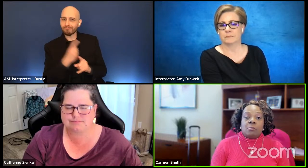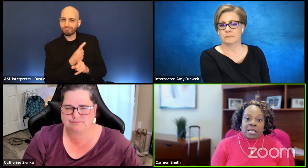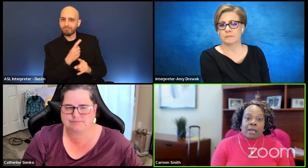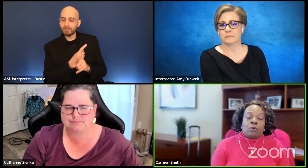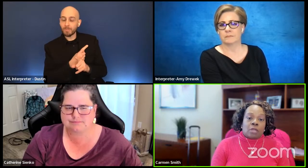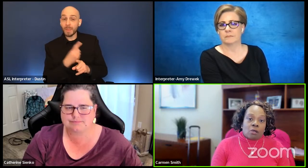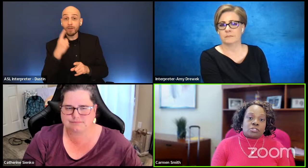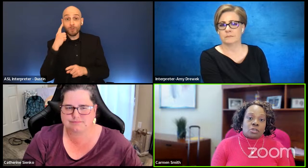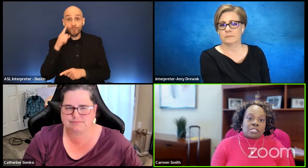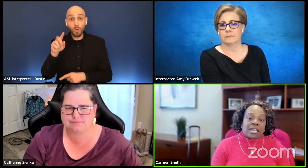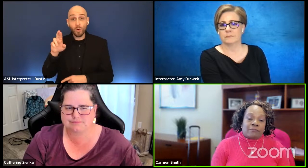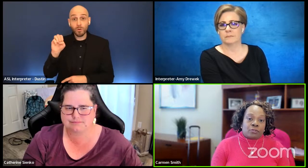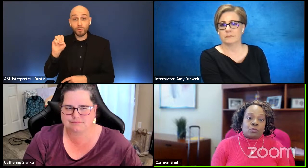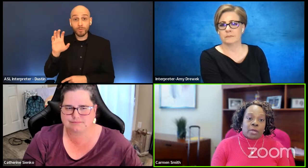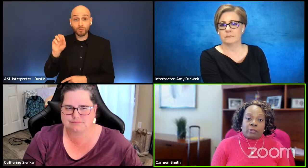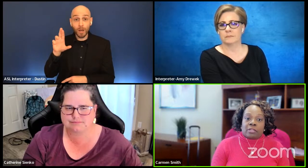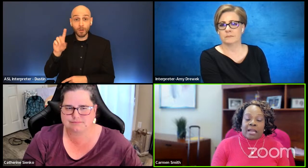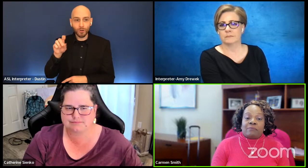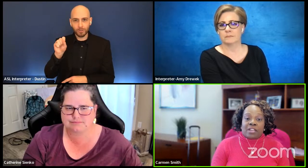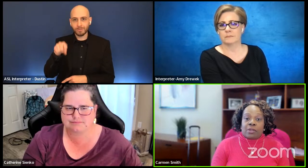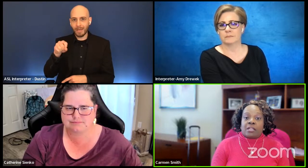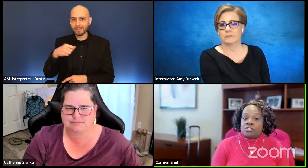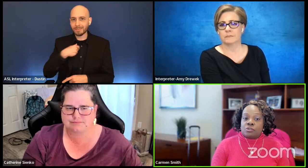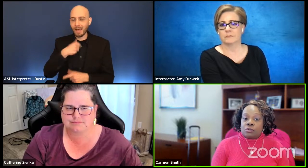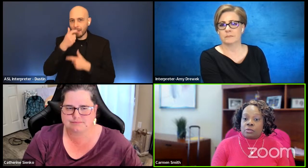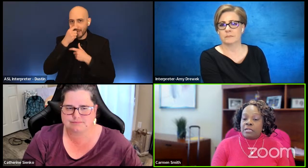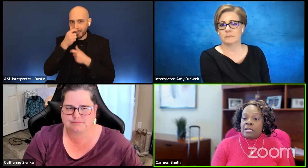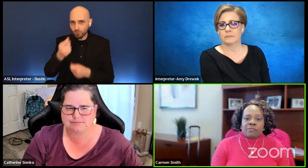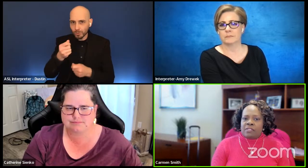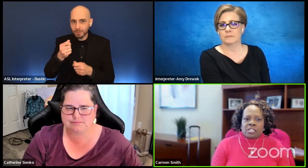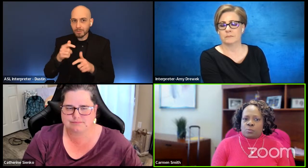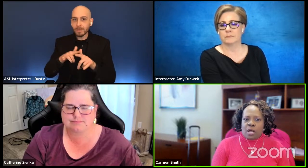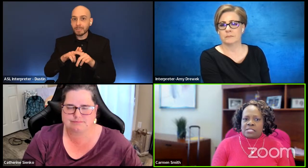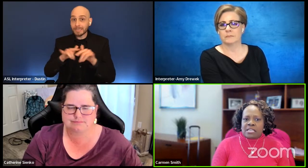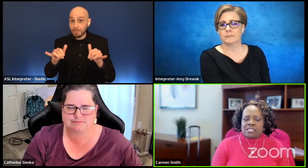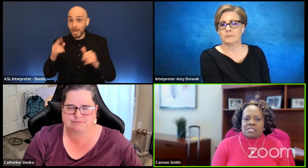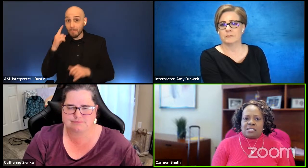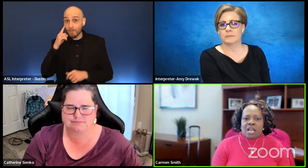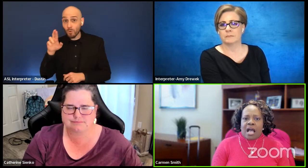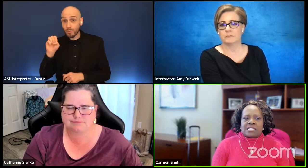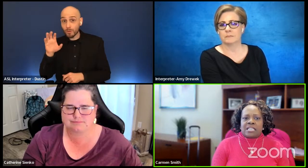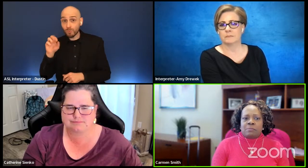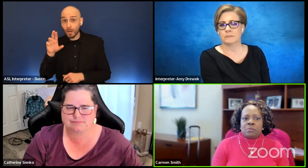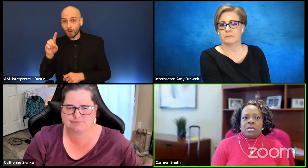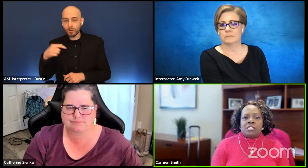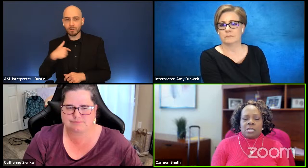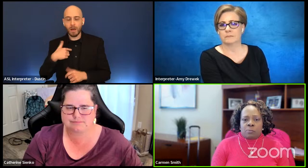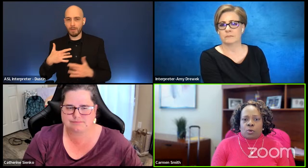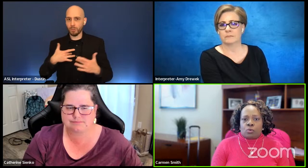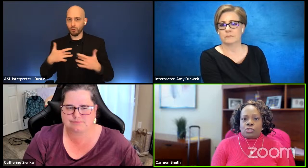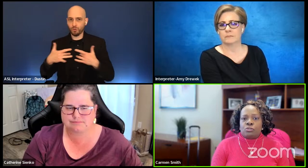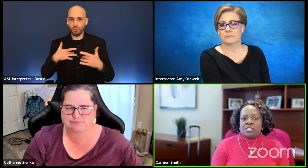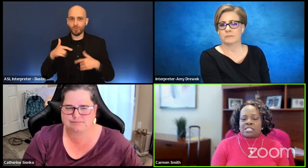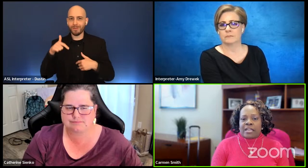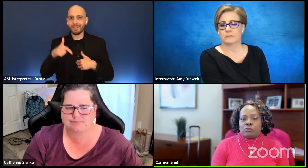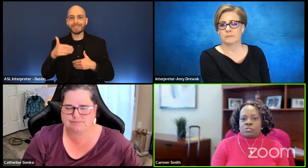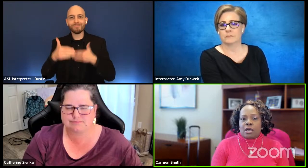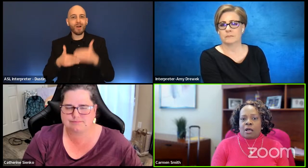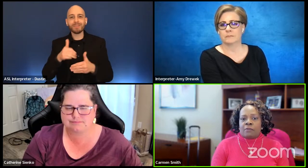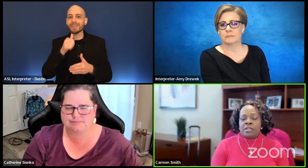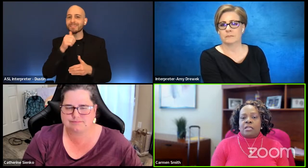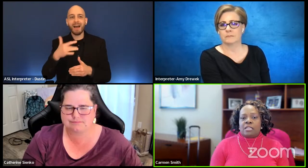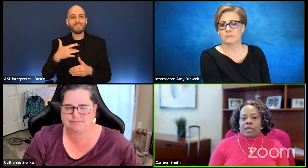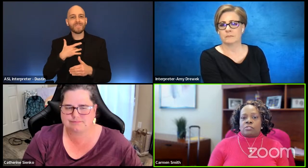interested, but I will also say for the record that I'm very concerned that this process does not seem typical to the